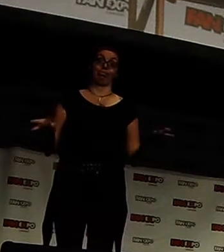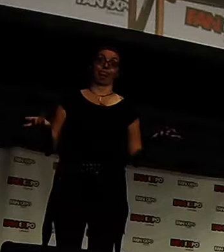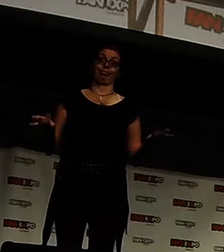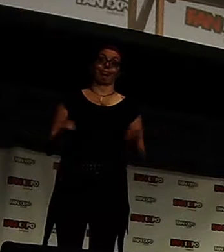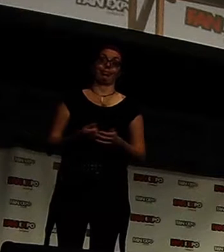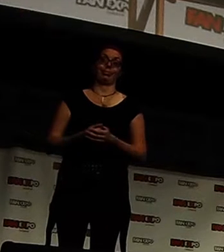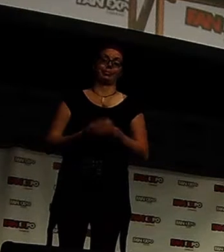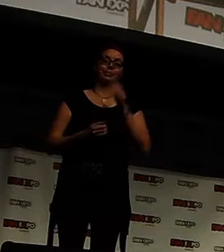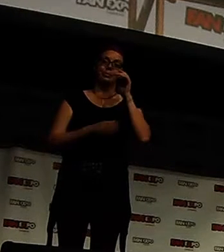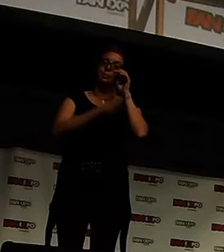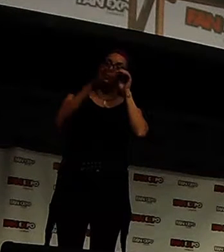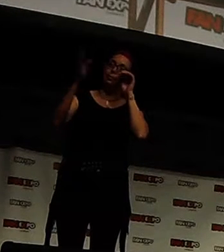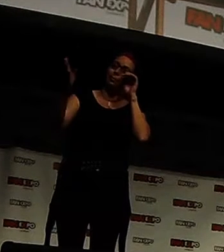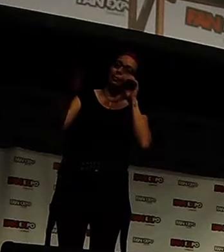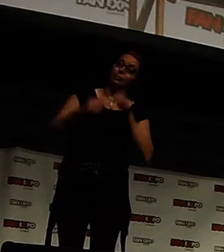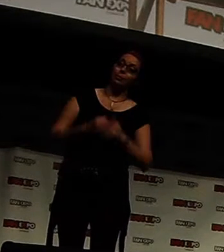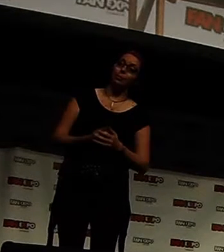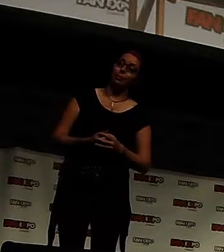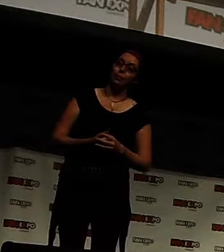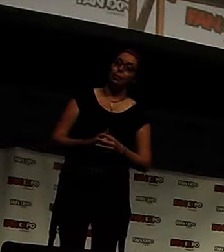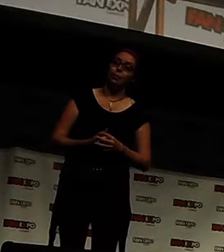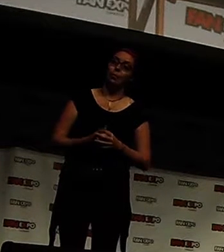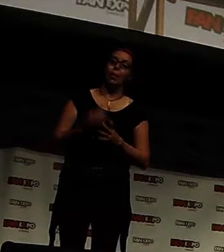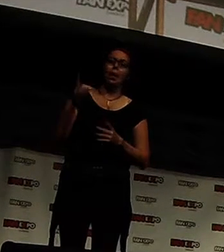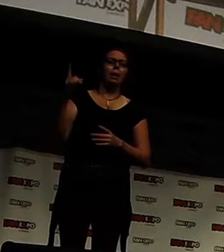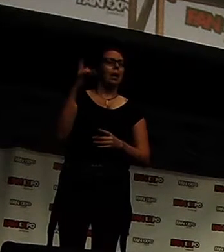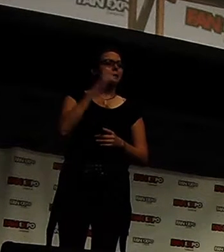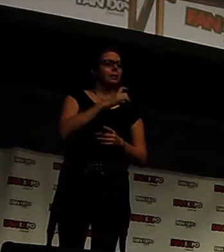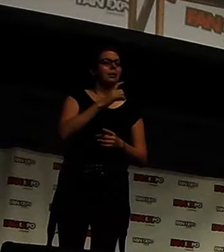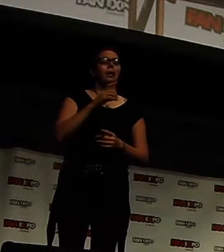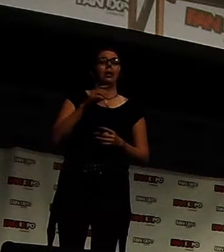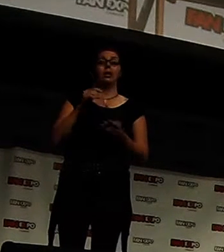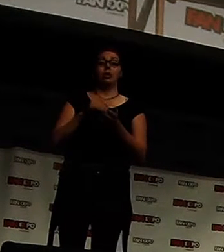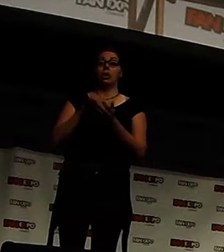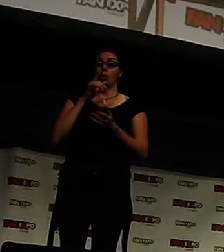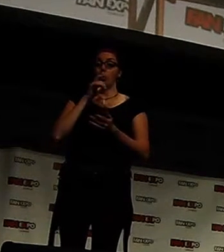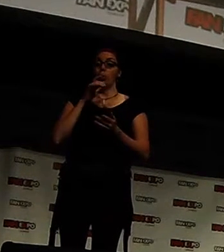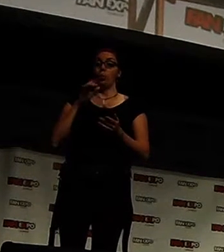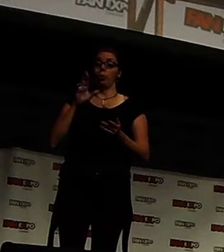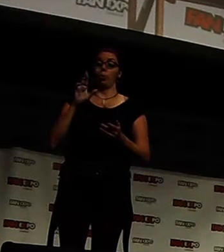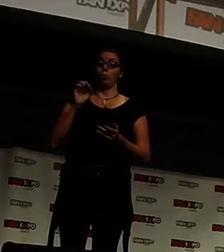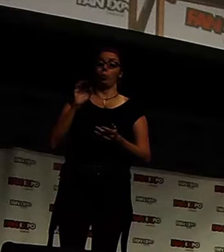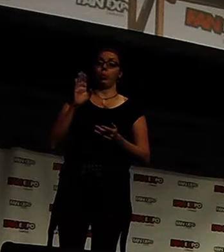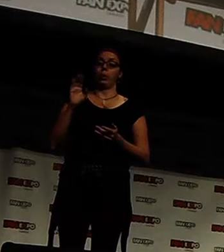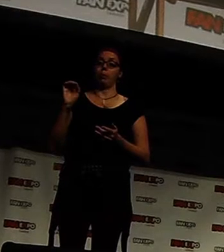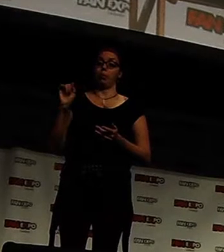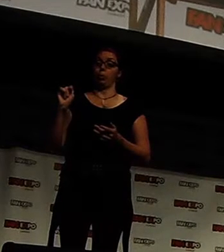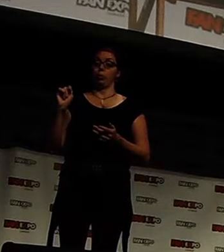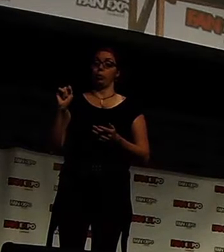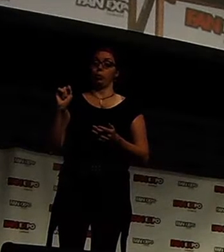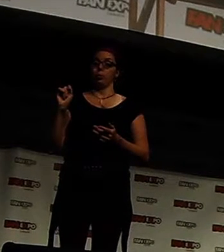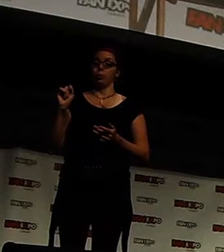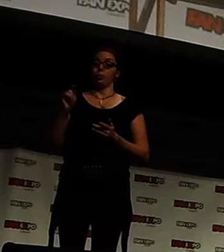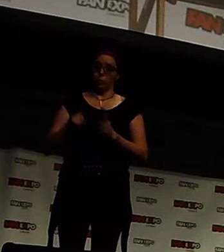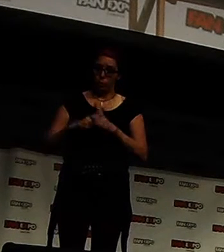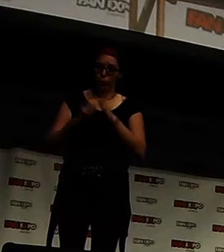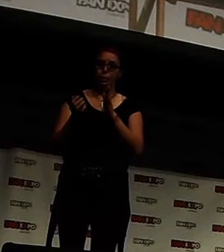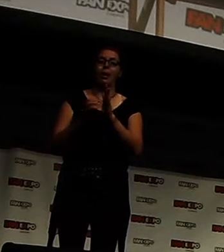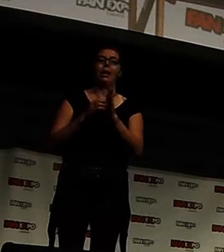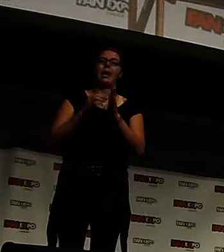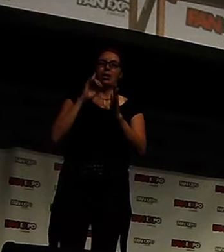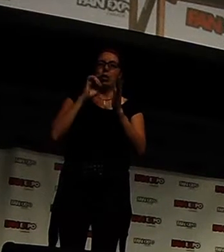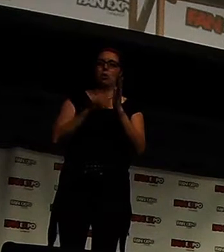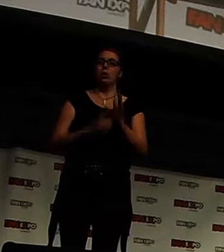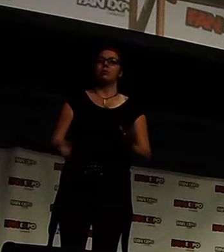Hi, my question is, with the reboot of the series, we've noticed a lot more computer graphics as well.